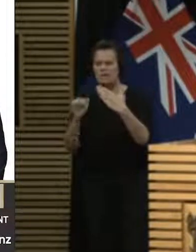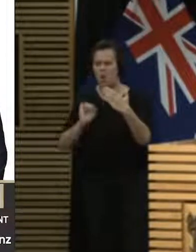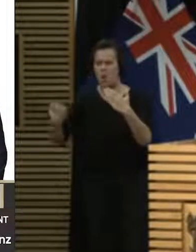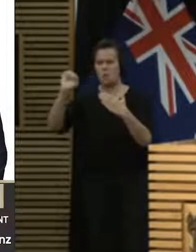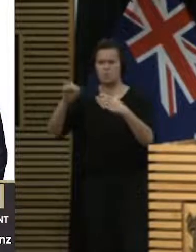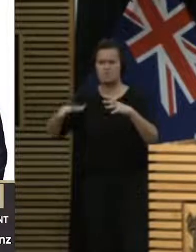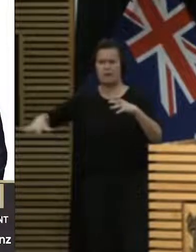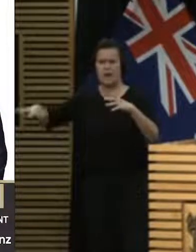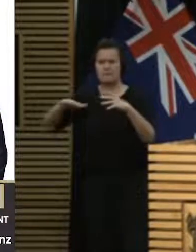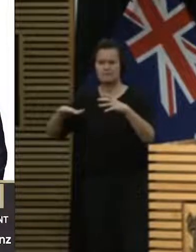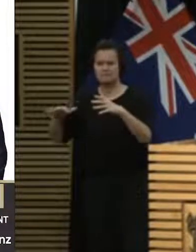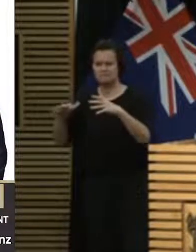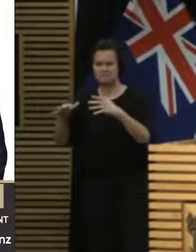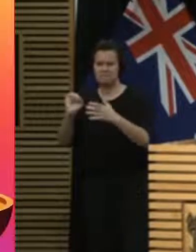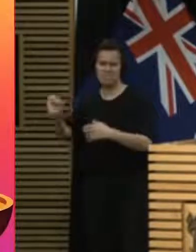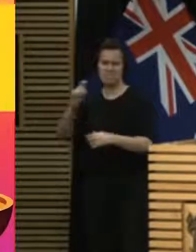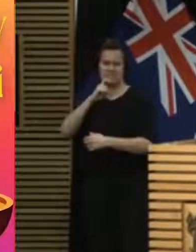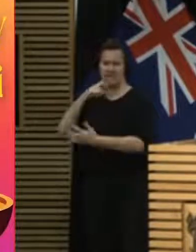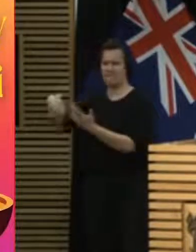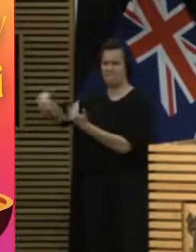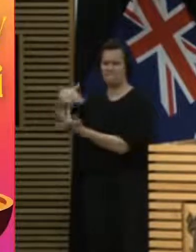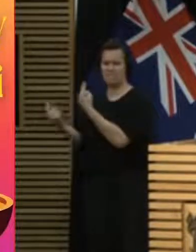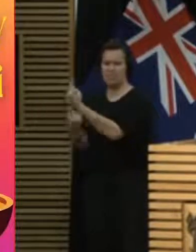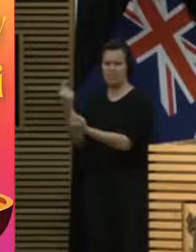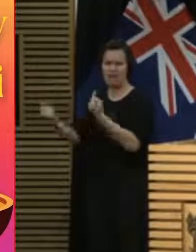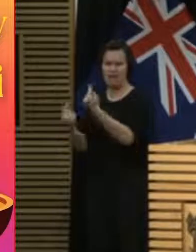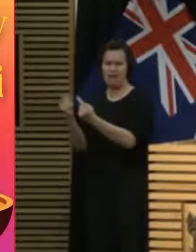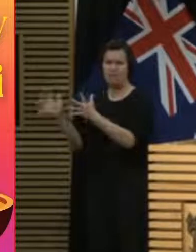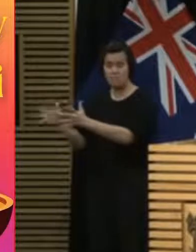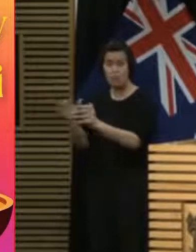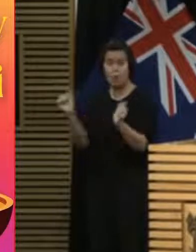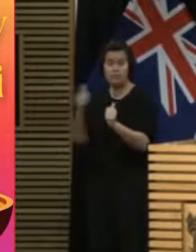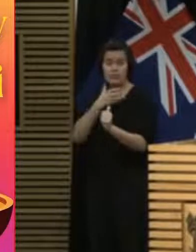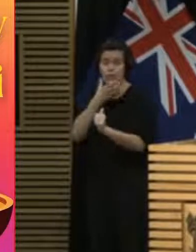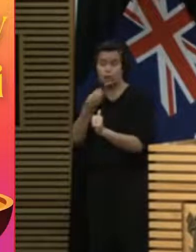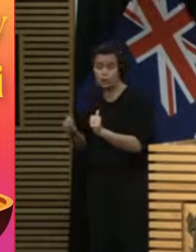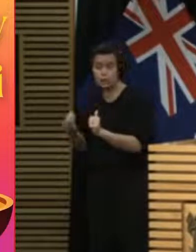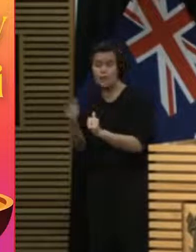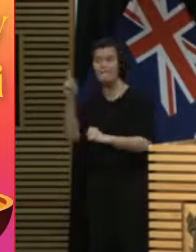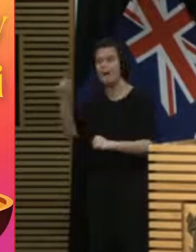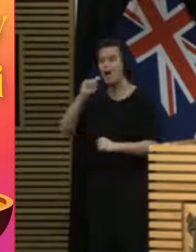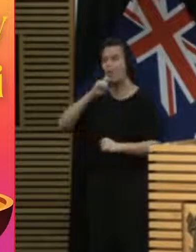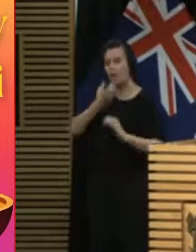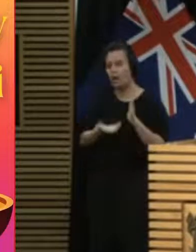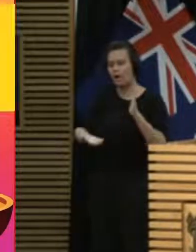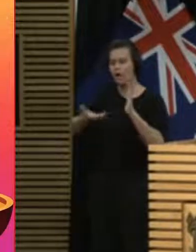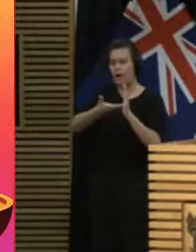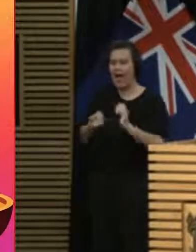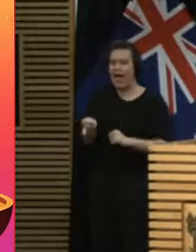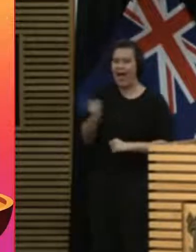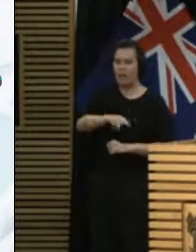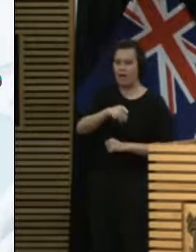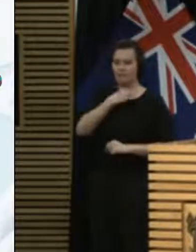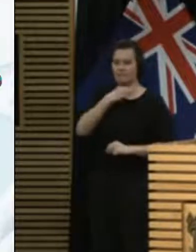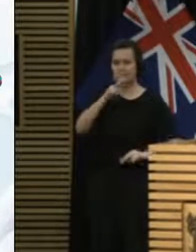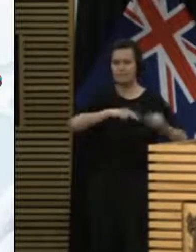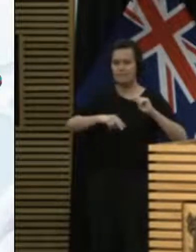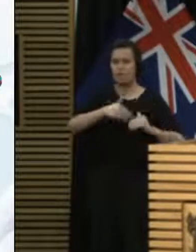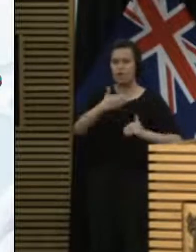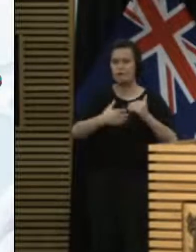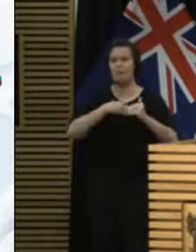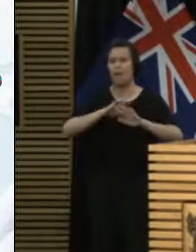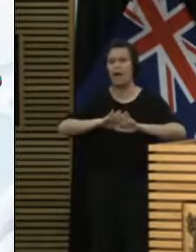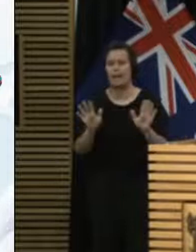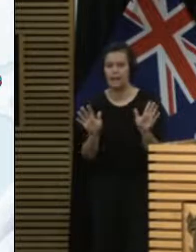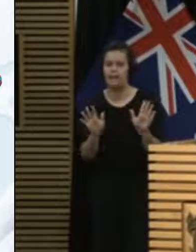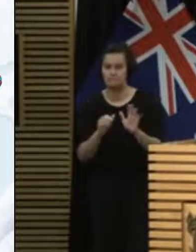others is that they would prefer a much simpler and clearer process. So we'll be doing effectively two things here. One is we will be lifting up the